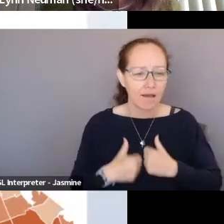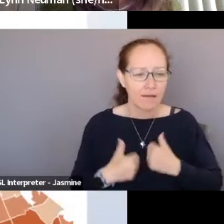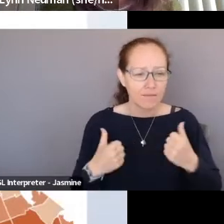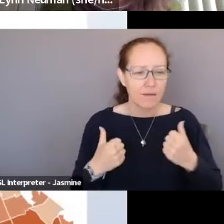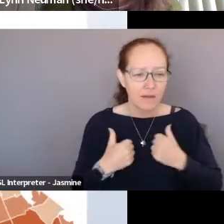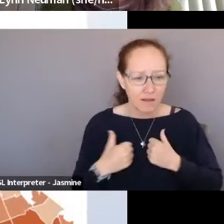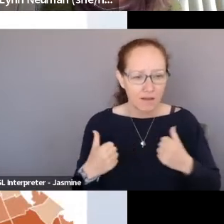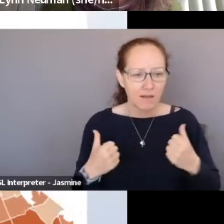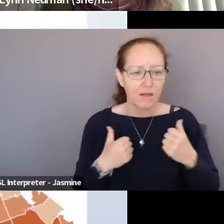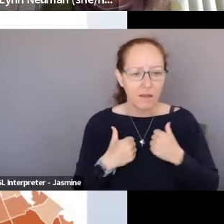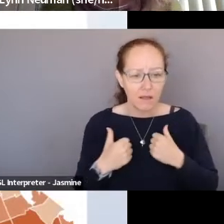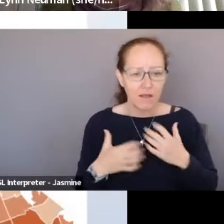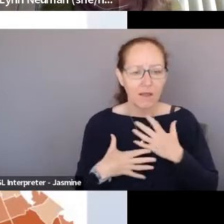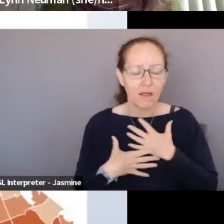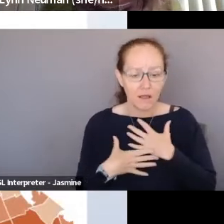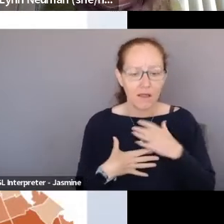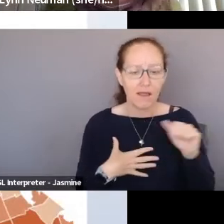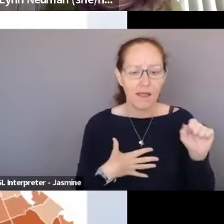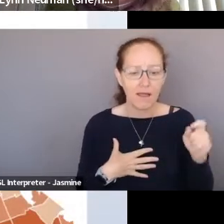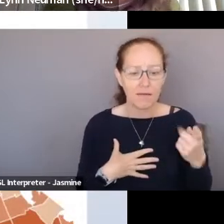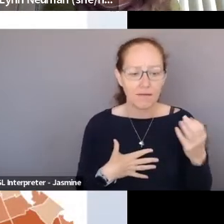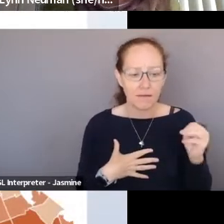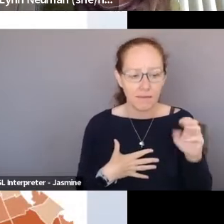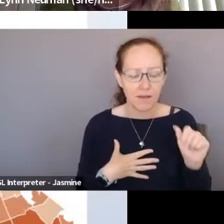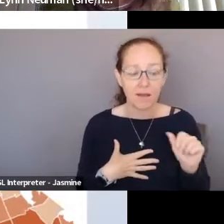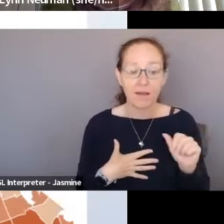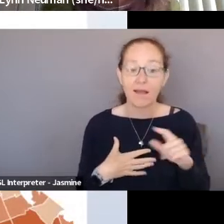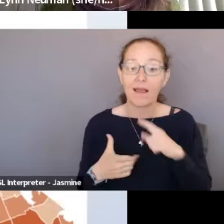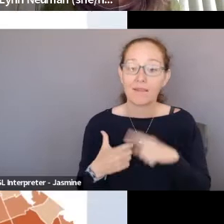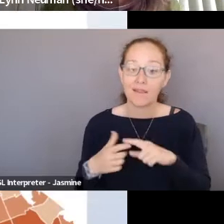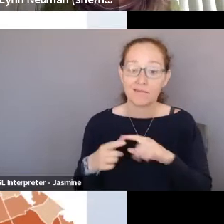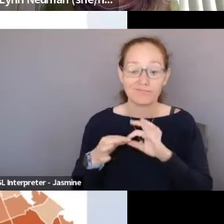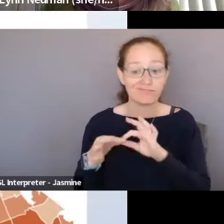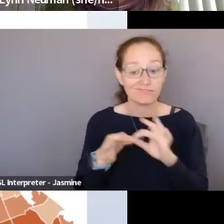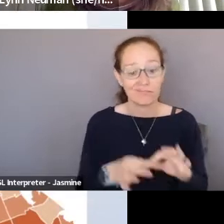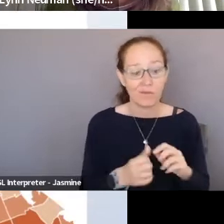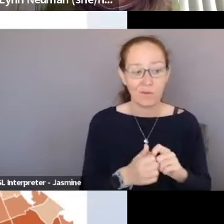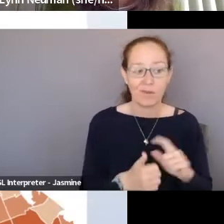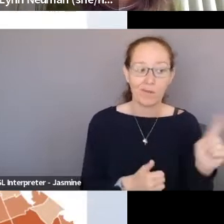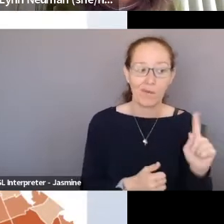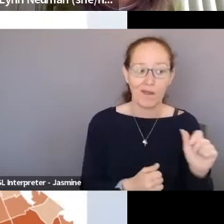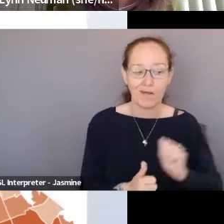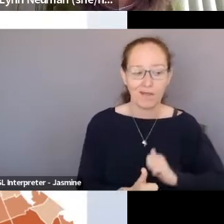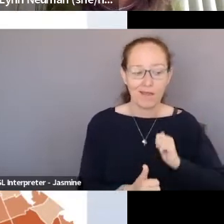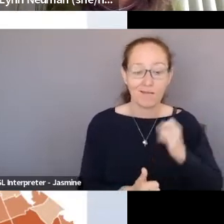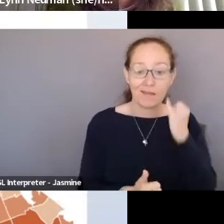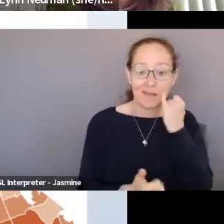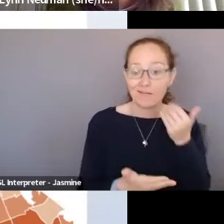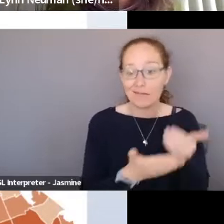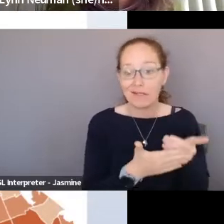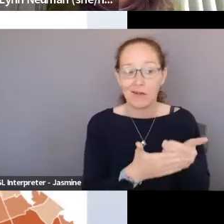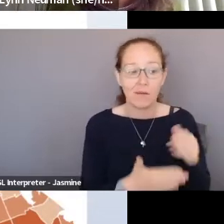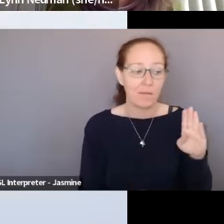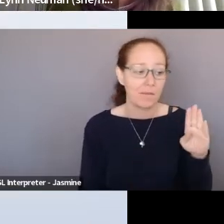for instance, next to the BQE or a trash transfer station, for instance. Next